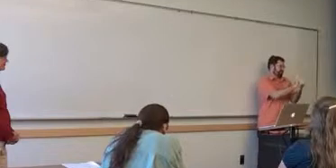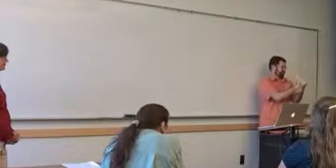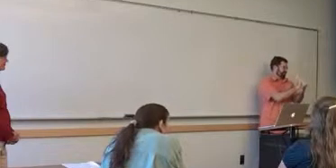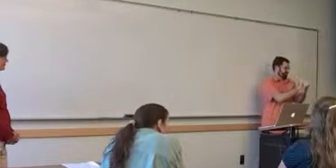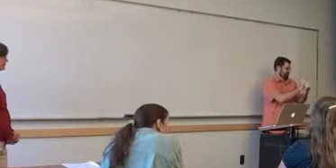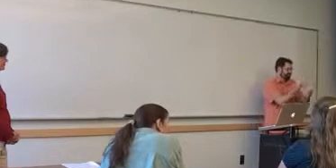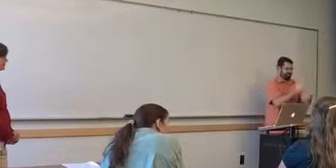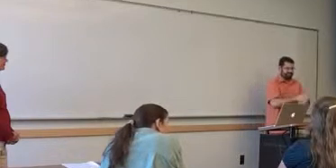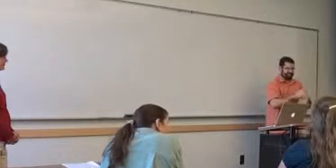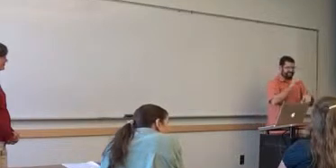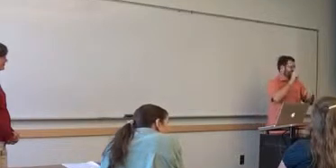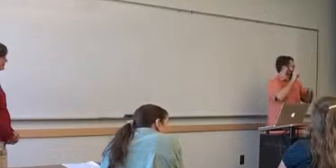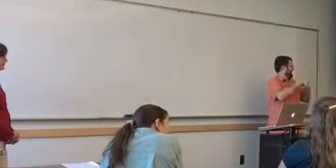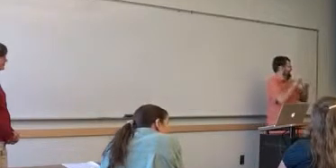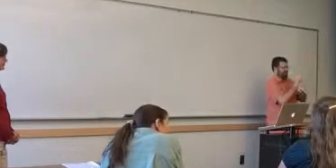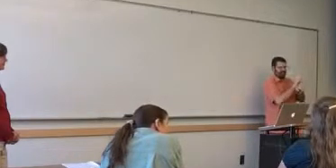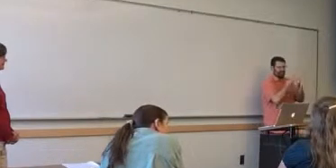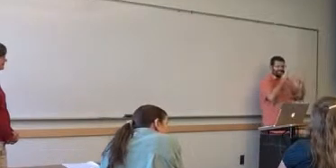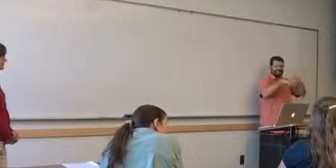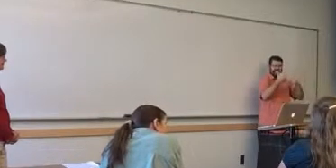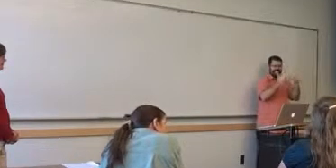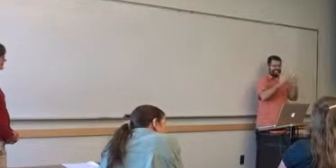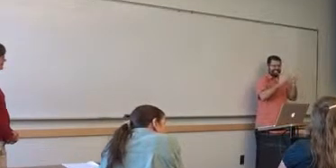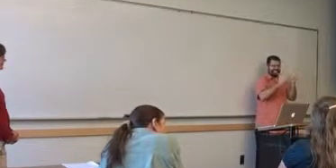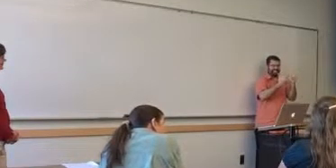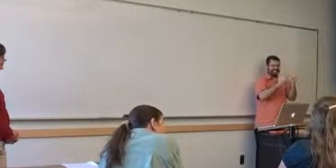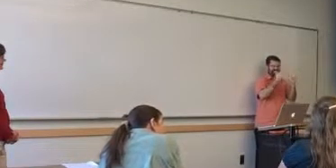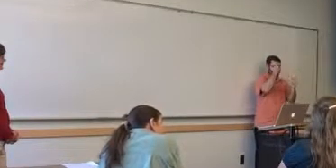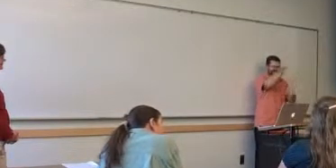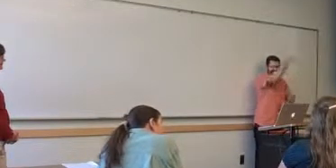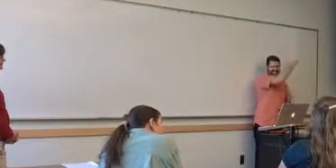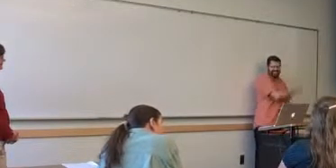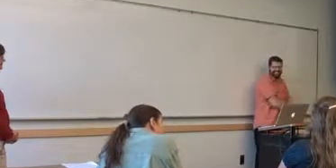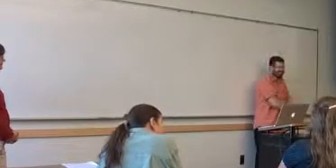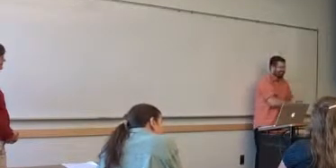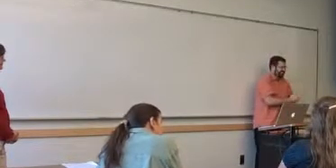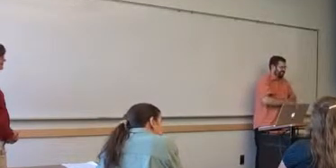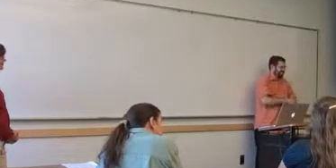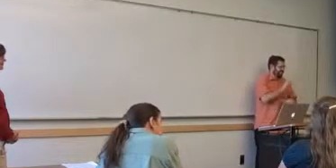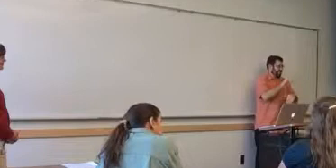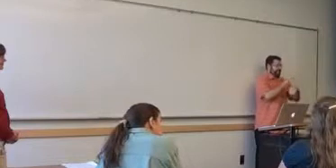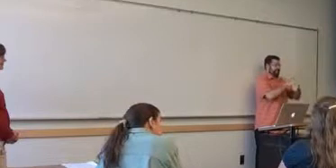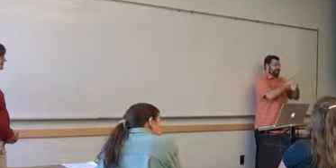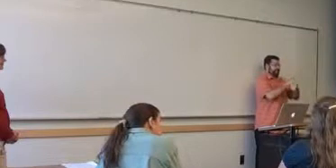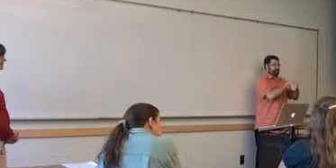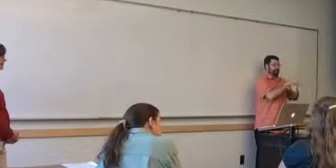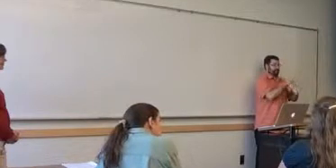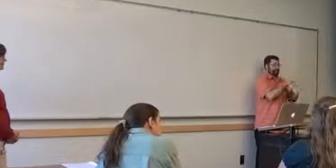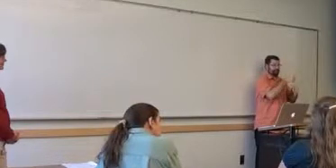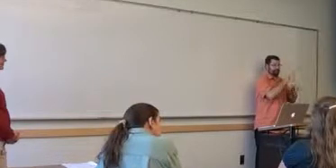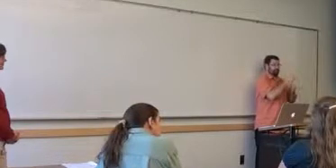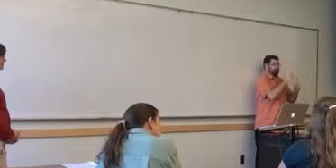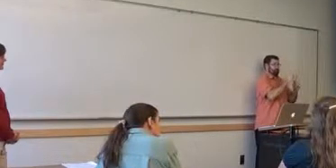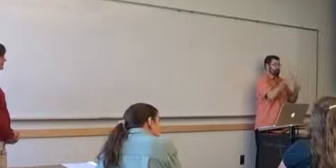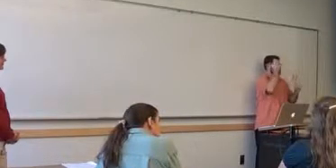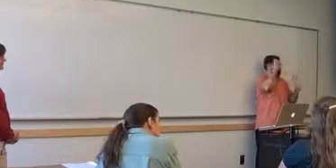inside me, you ran into an old friend. So, you know, you can't use the word run with your feet for all of these meanings.